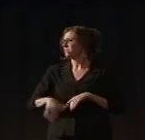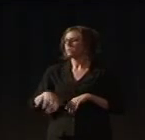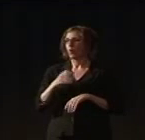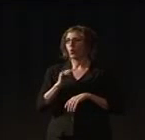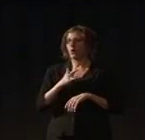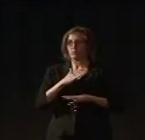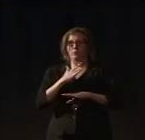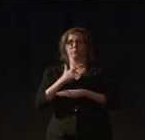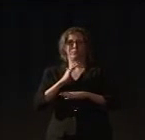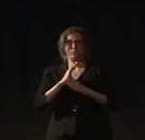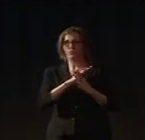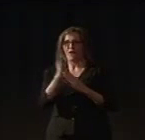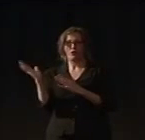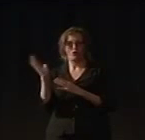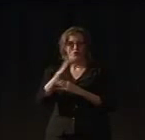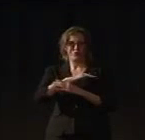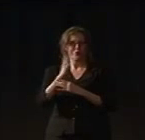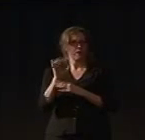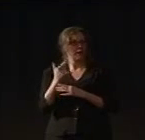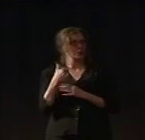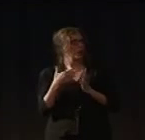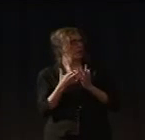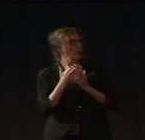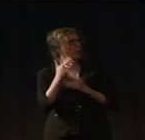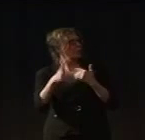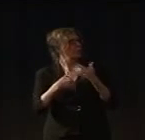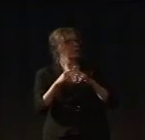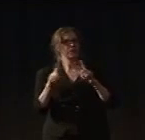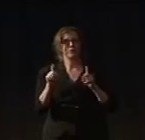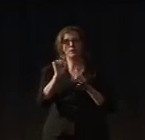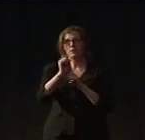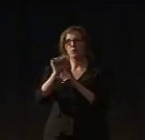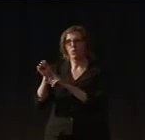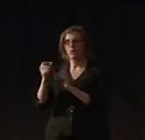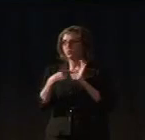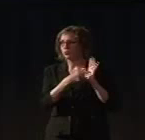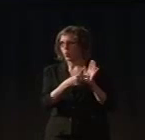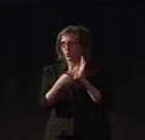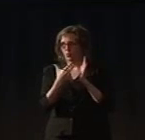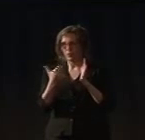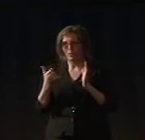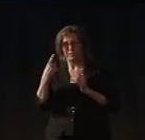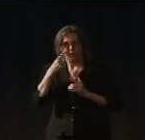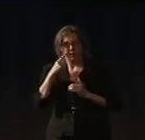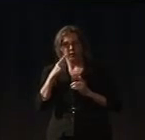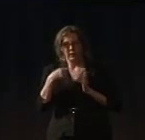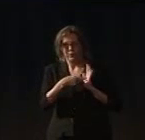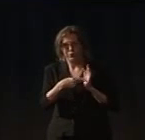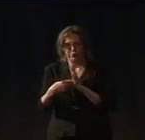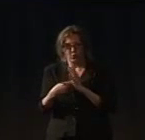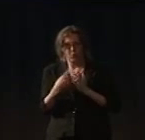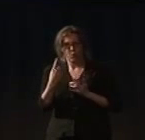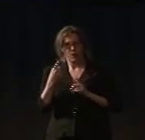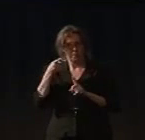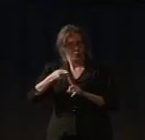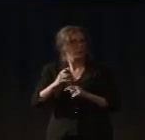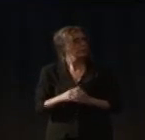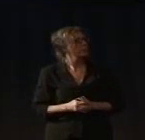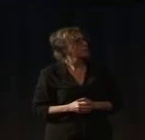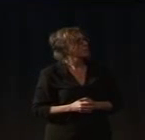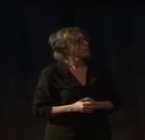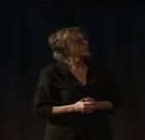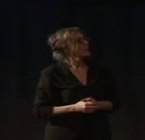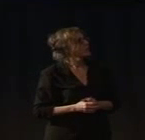phenomena? This is why I'm passing through these different cases, because I think they are illustrating one of the problems. And what I want